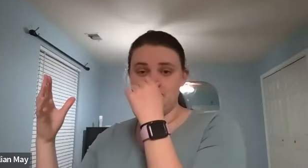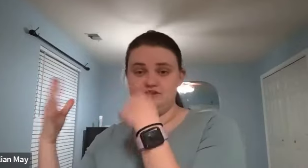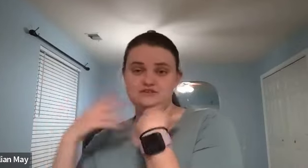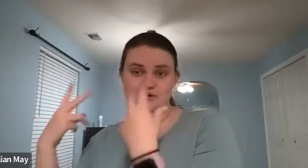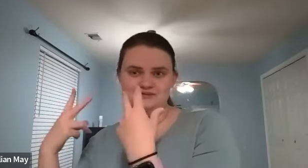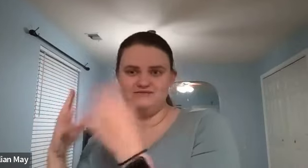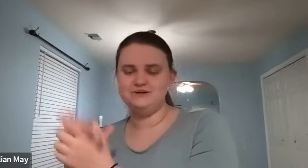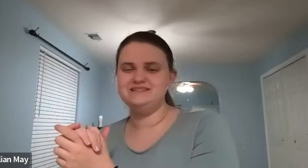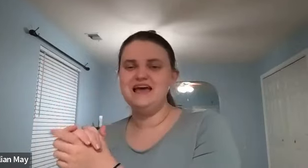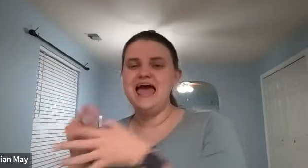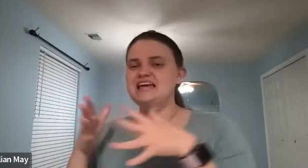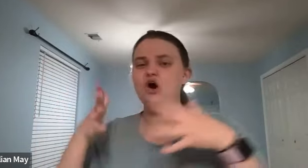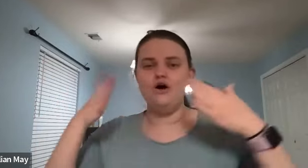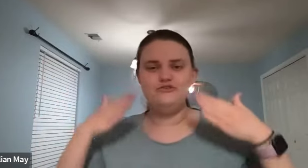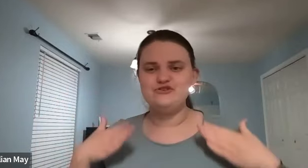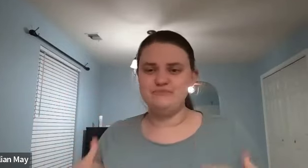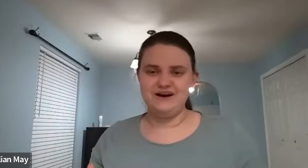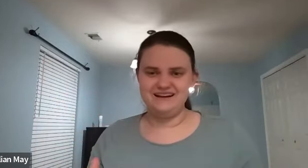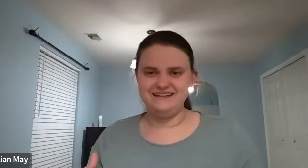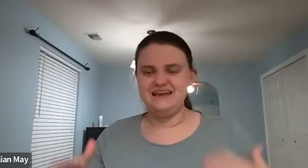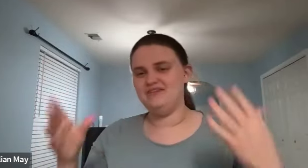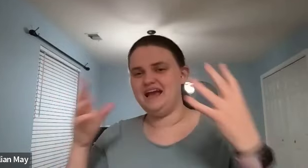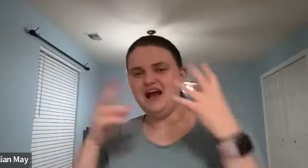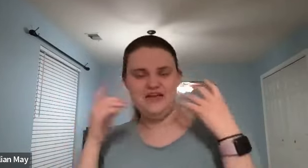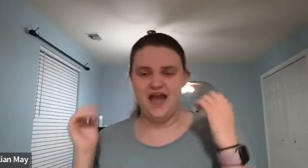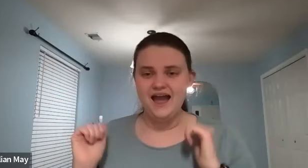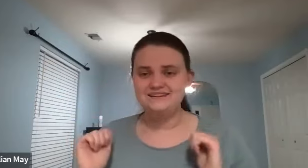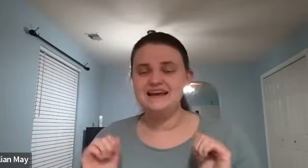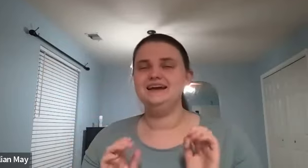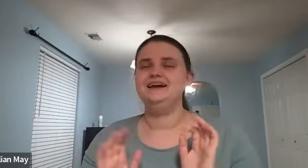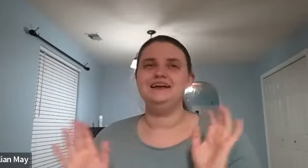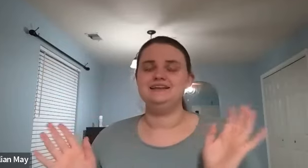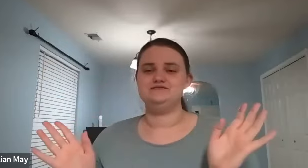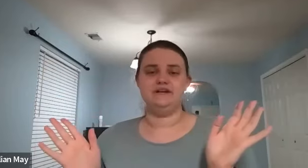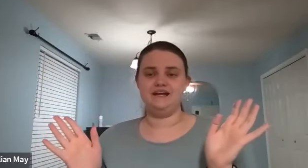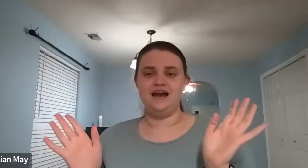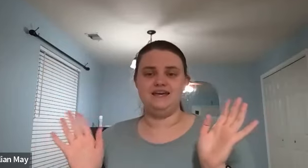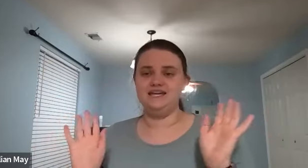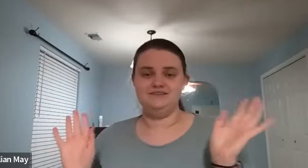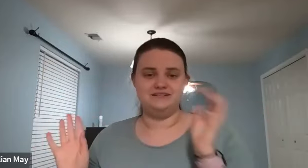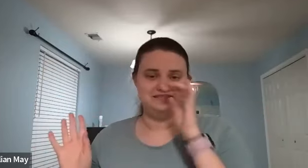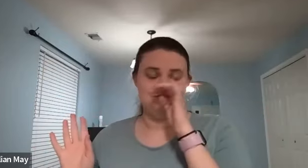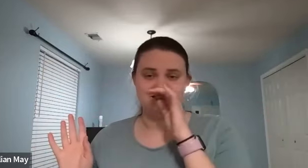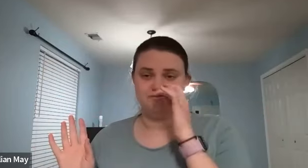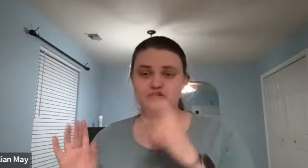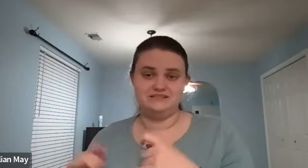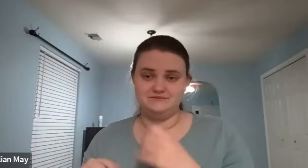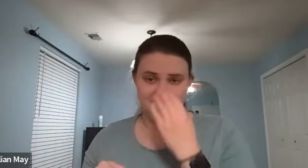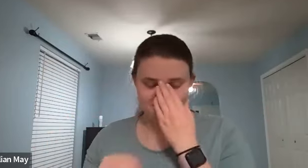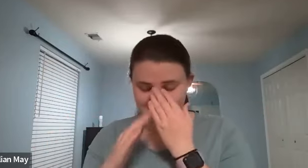with their tones and voices, it's all through their body and like how they act. It's funny. I can't even keep myself straight sometimes. I'm sitting there